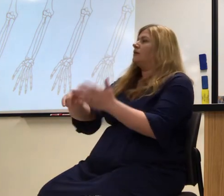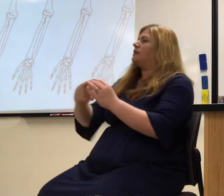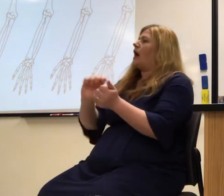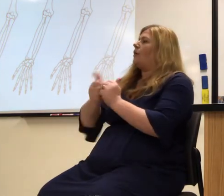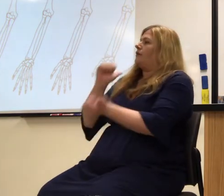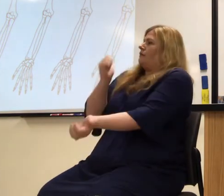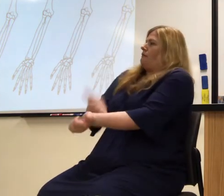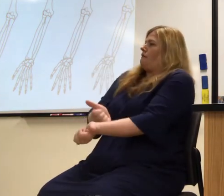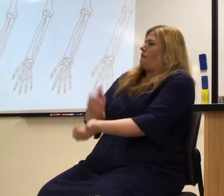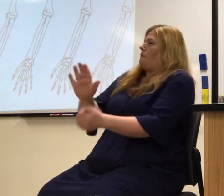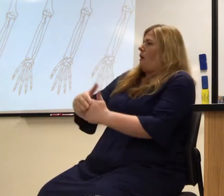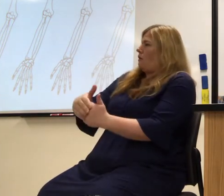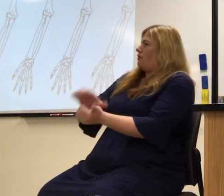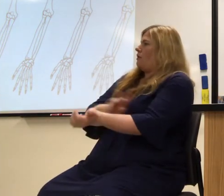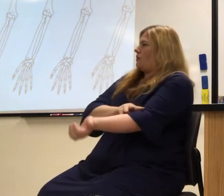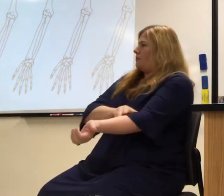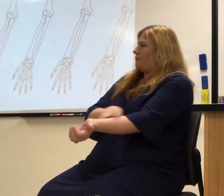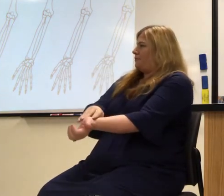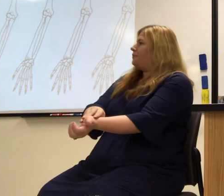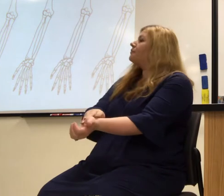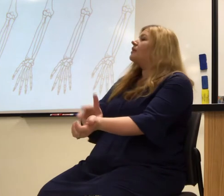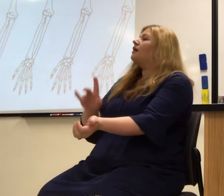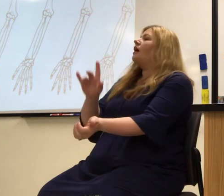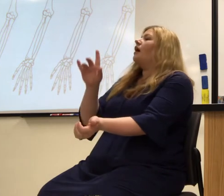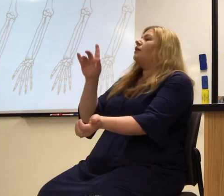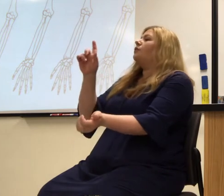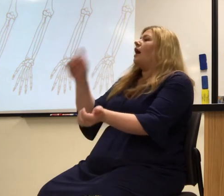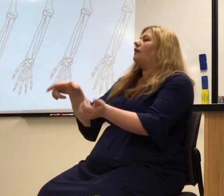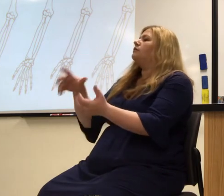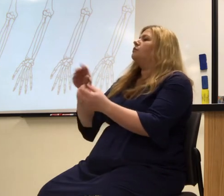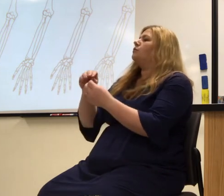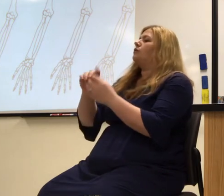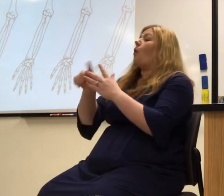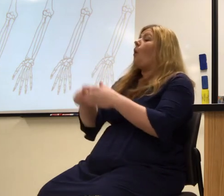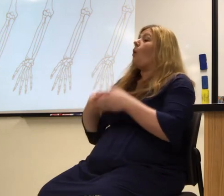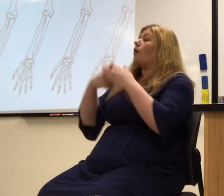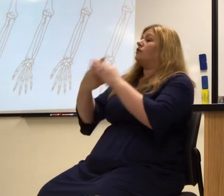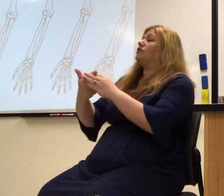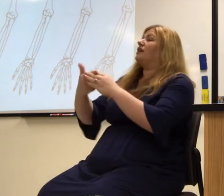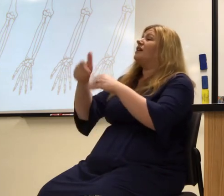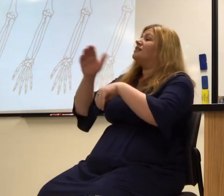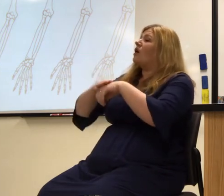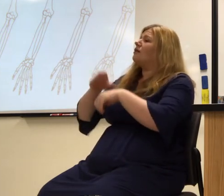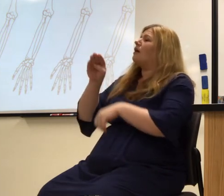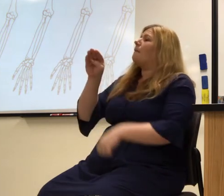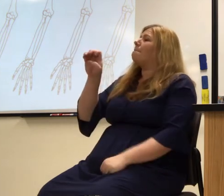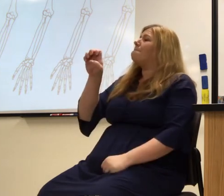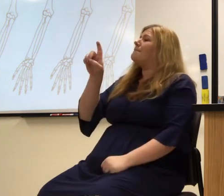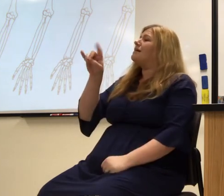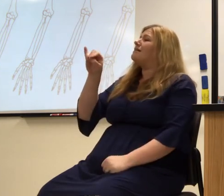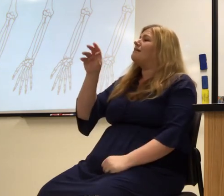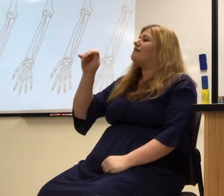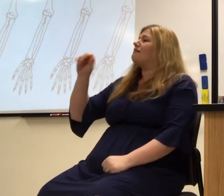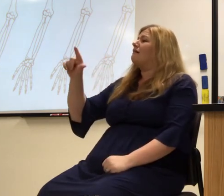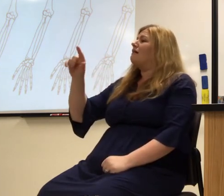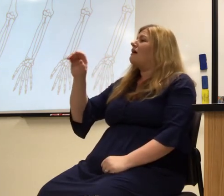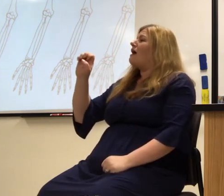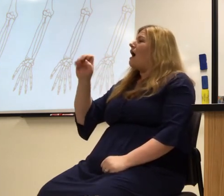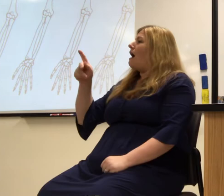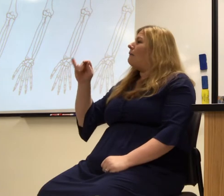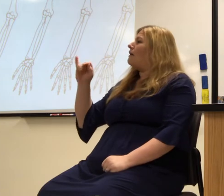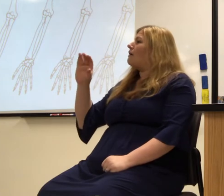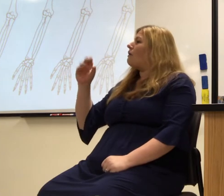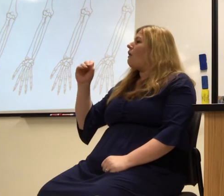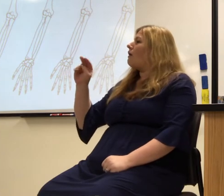have to put it, the origin on the medial epicondyle. All of these muscles originate from the medial epicondyle. So as a compartment,